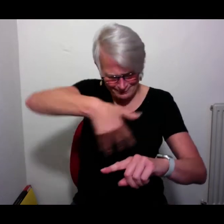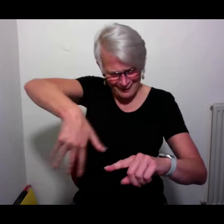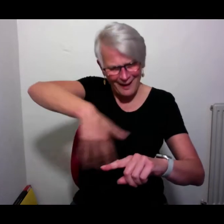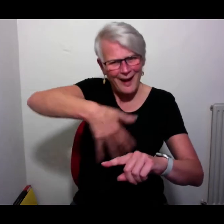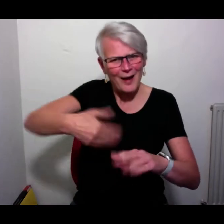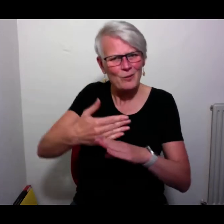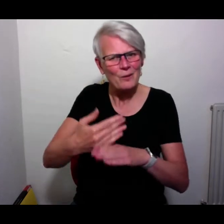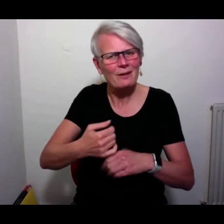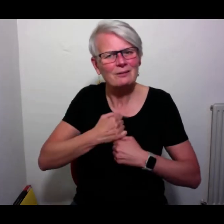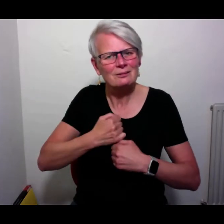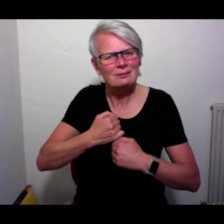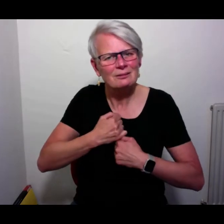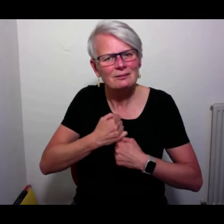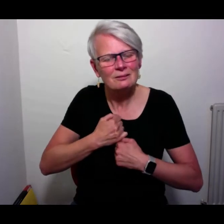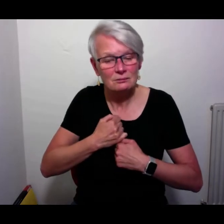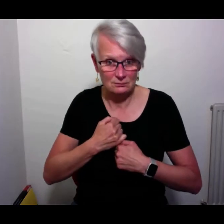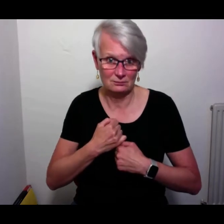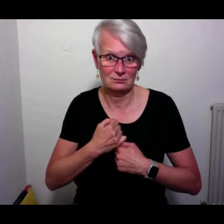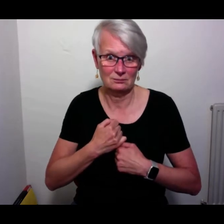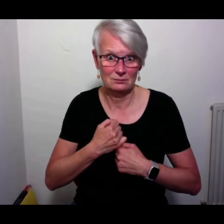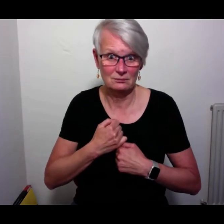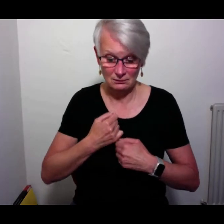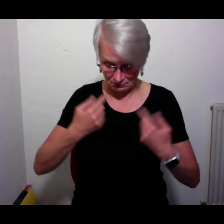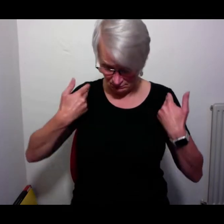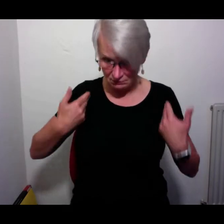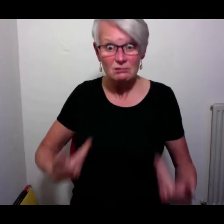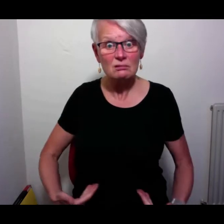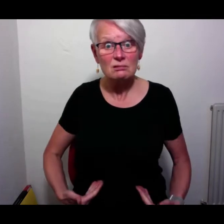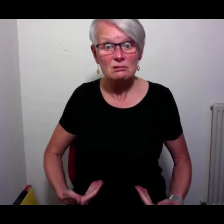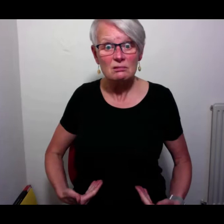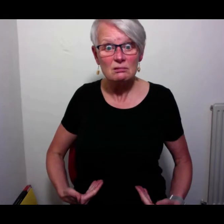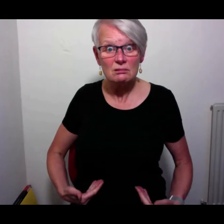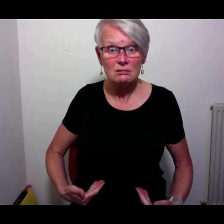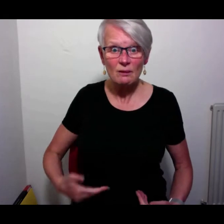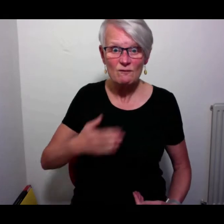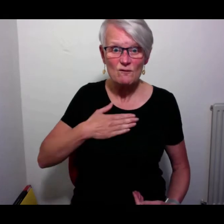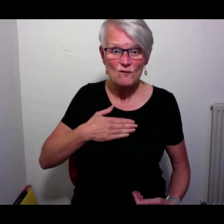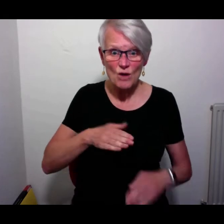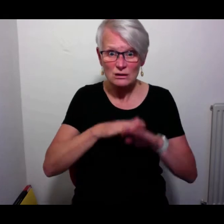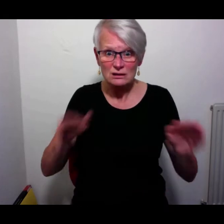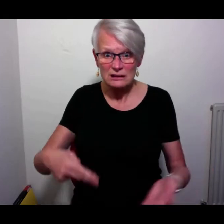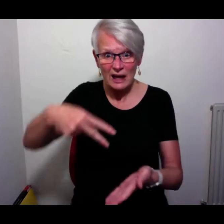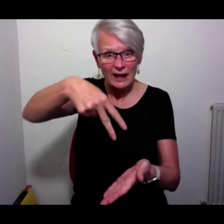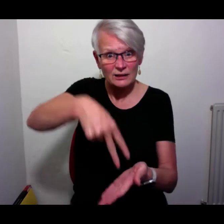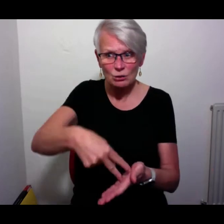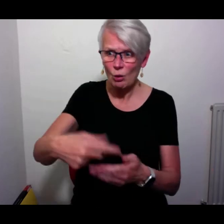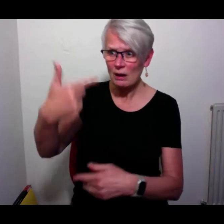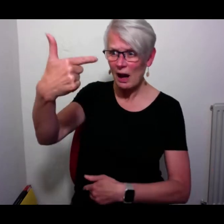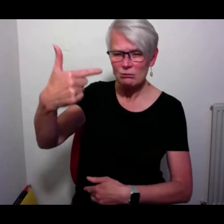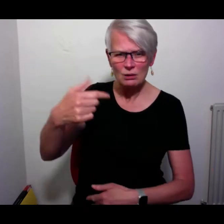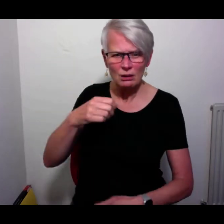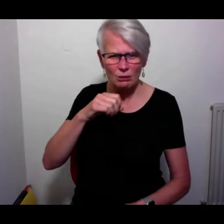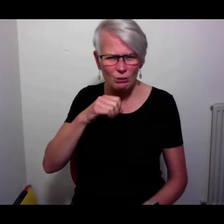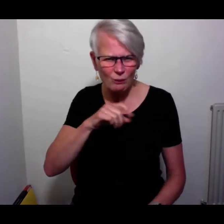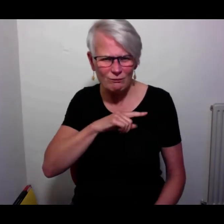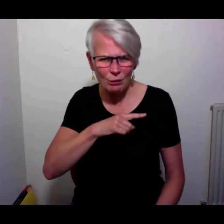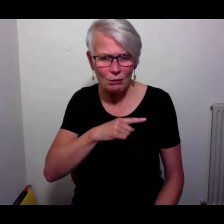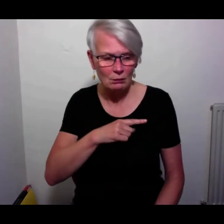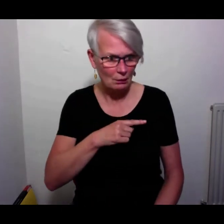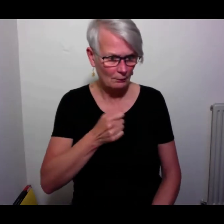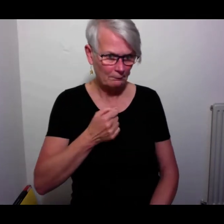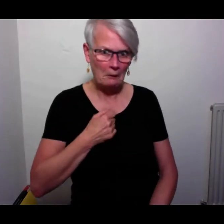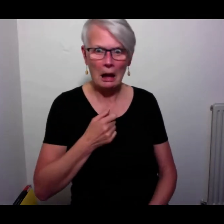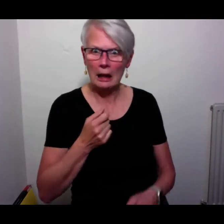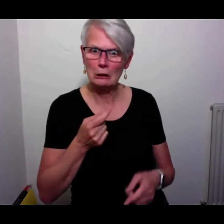scenes. Why the hell would I put this on stage or in front of a camera? My goodness,